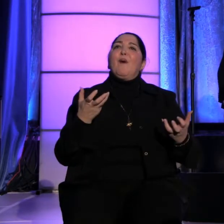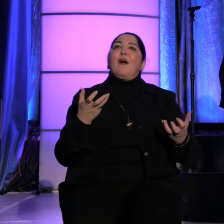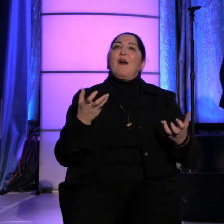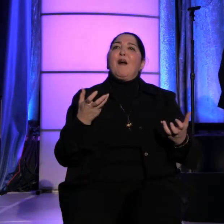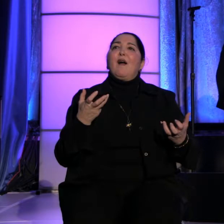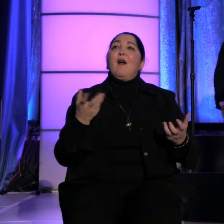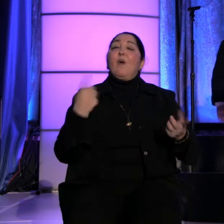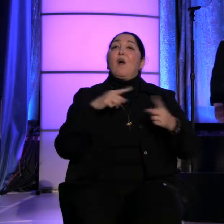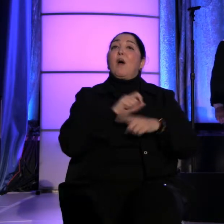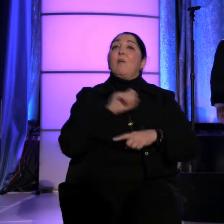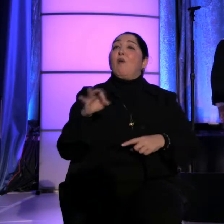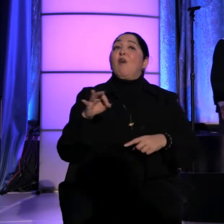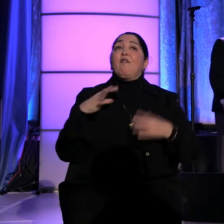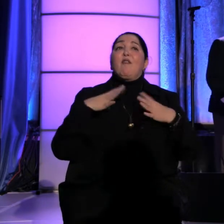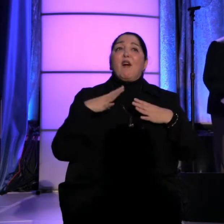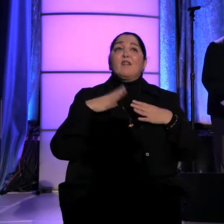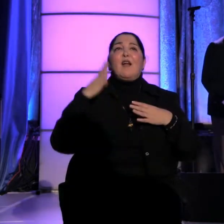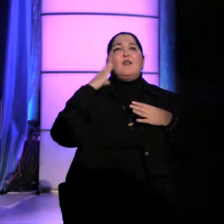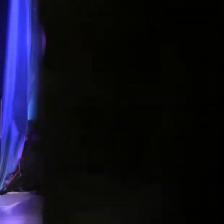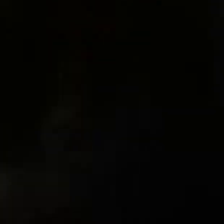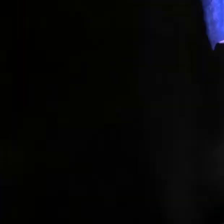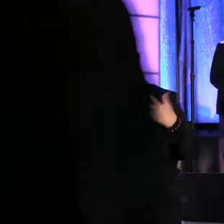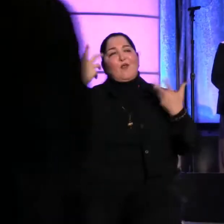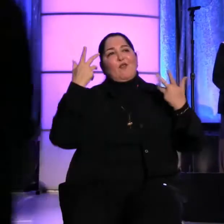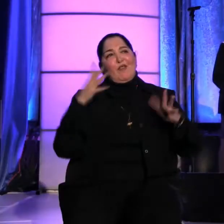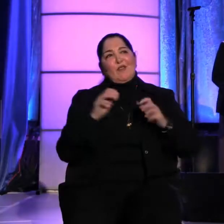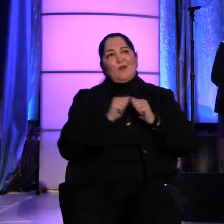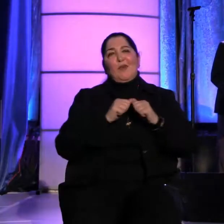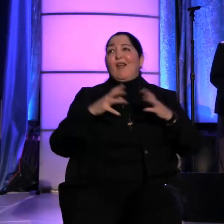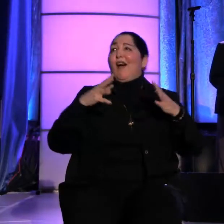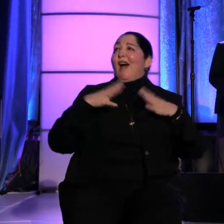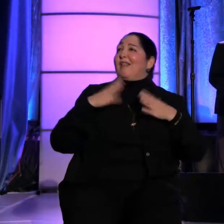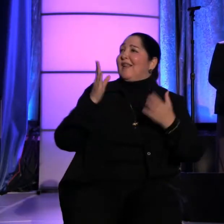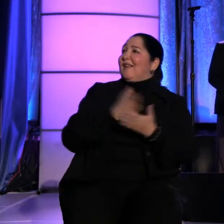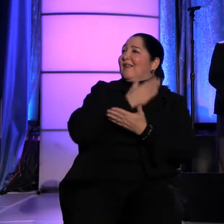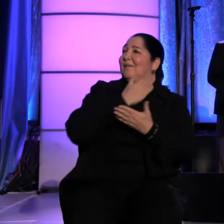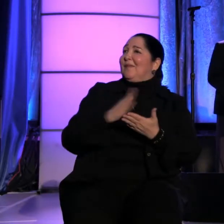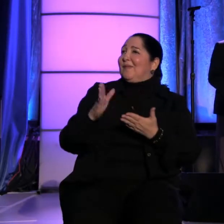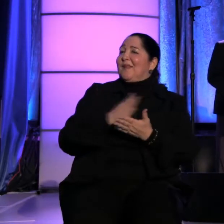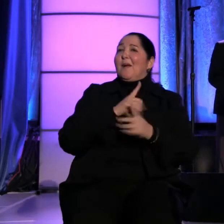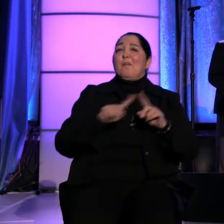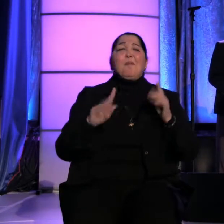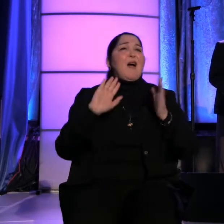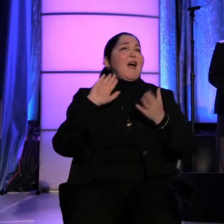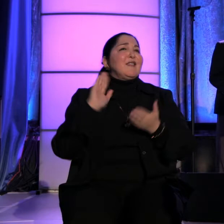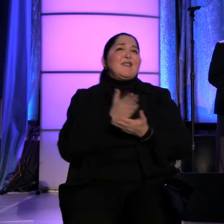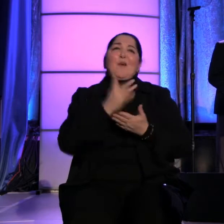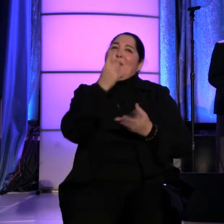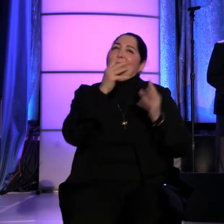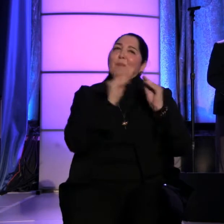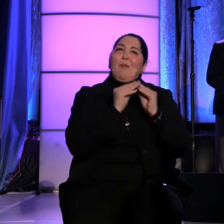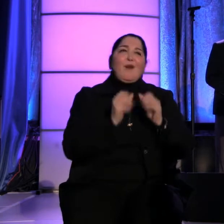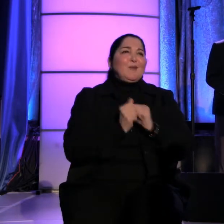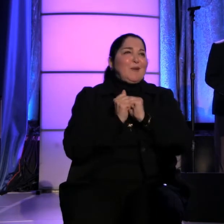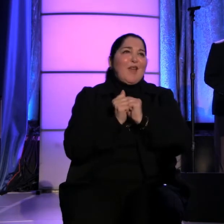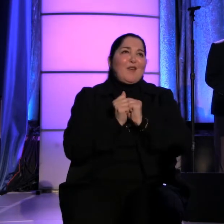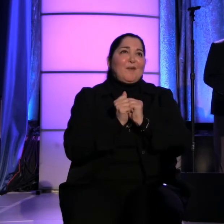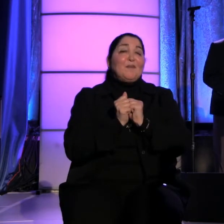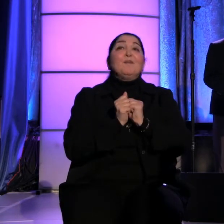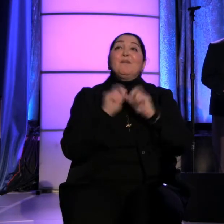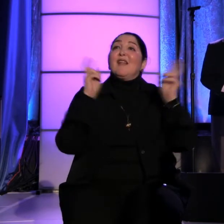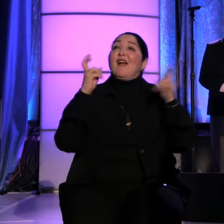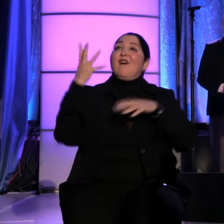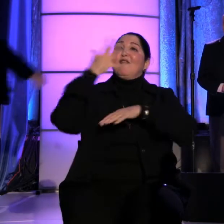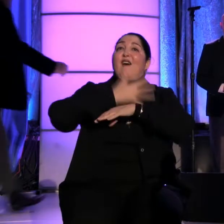We're coming off of holidays, and I know that you think you're done with holiday carols, but just let's sing one more together, the 5 days